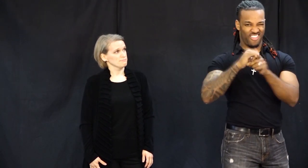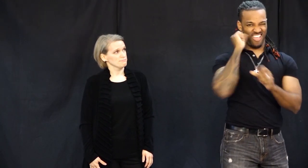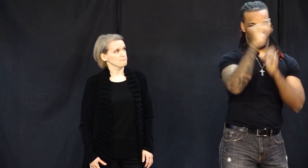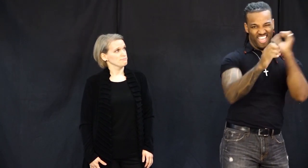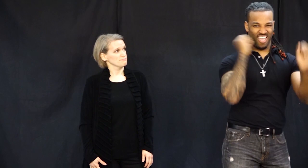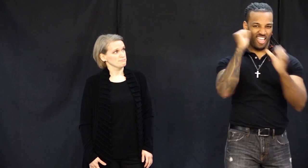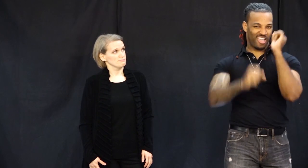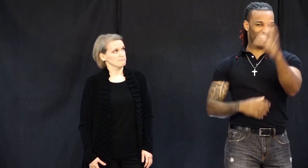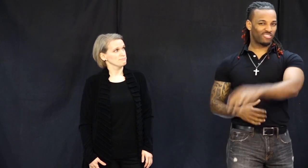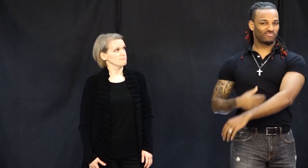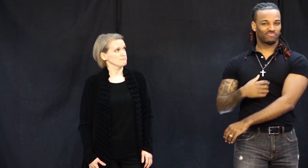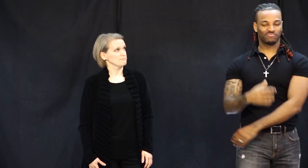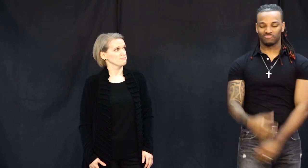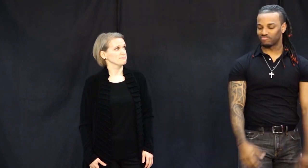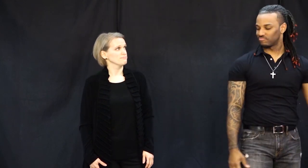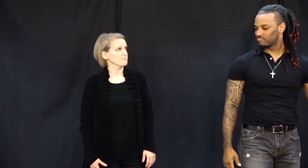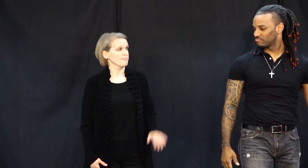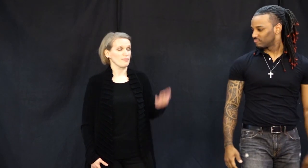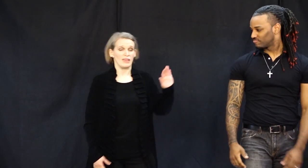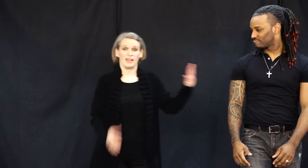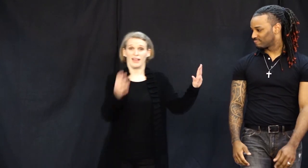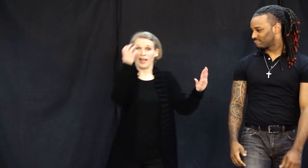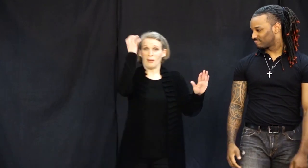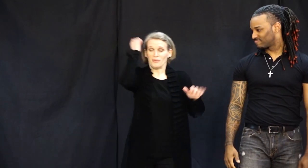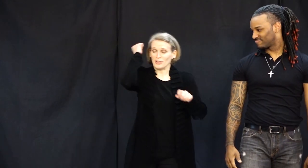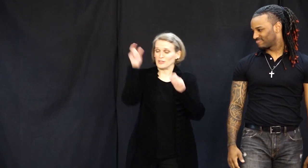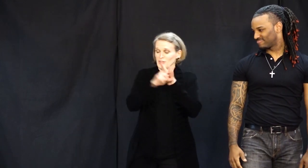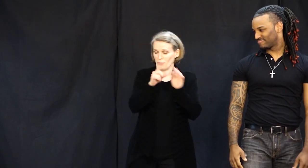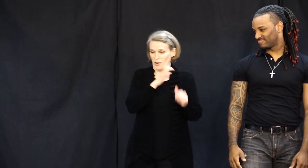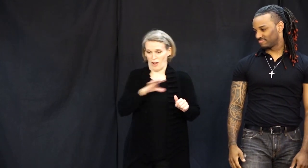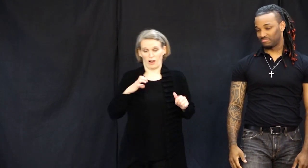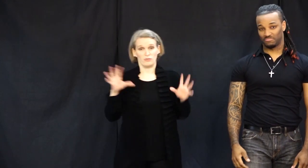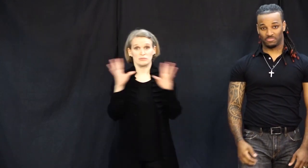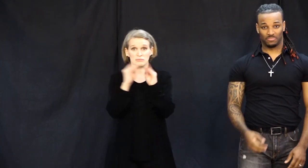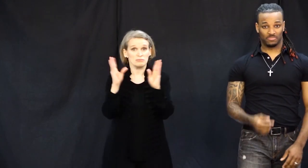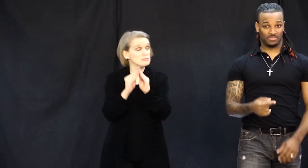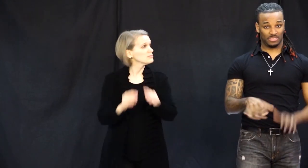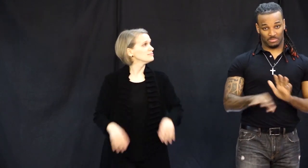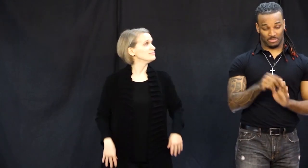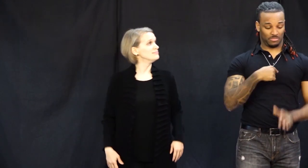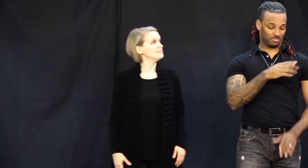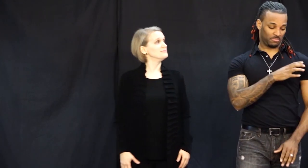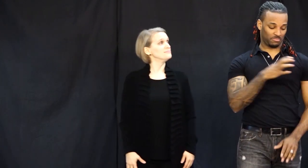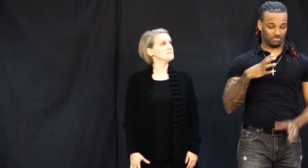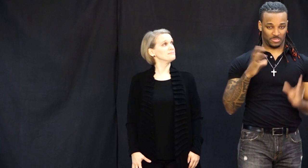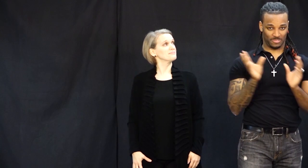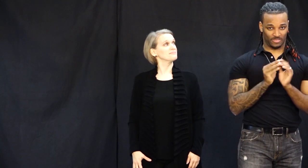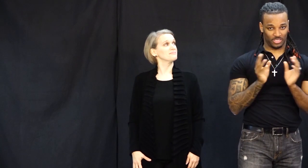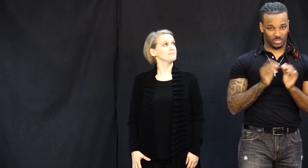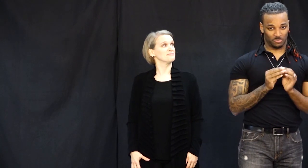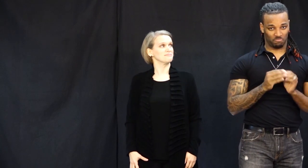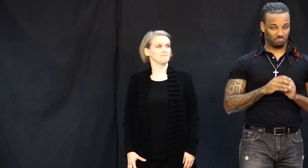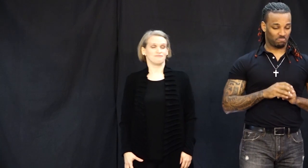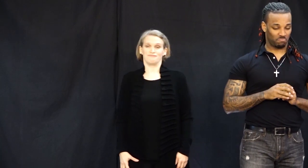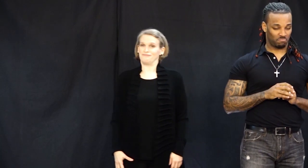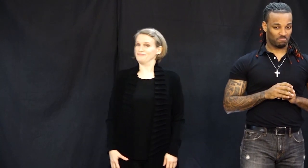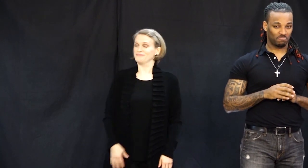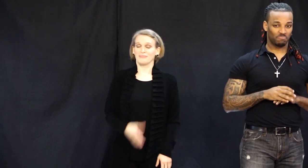rocks at these mediocrities. Hamilton at the Constitutional Convention. I was chosen for the Constitutional Convention. There is a New